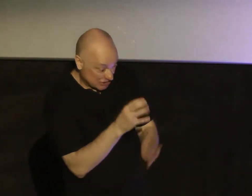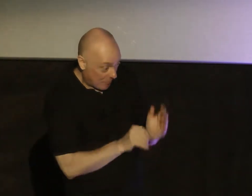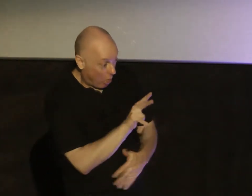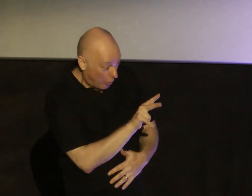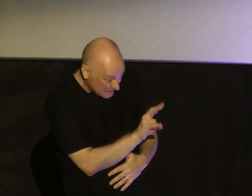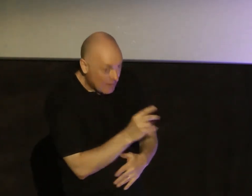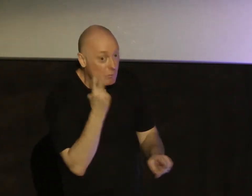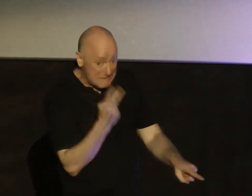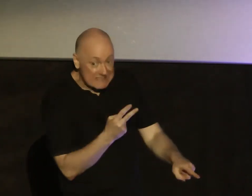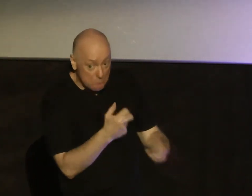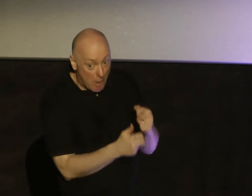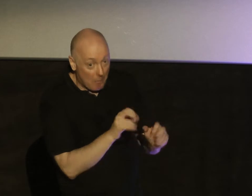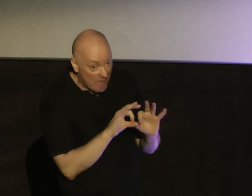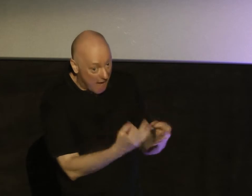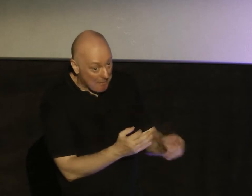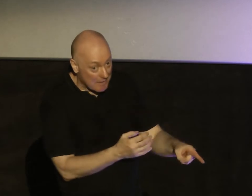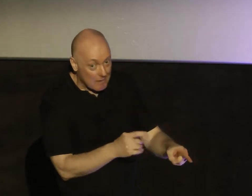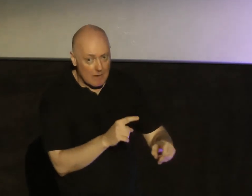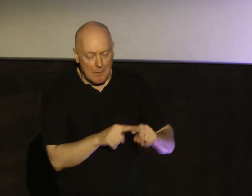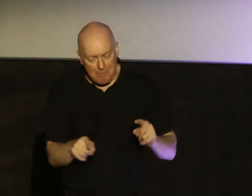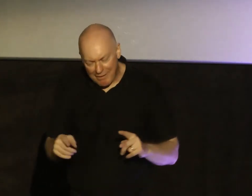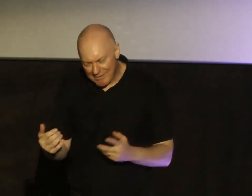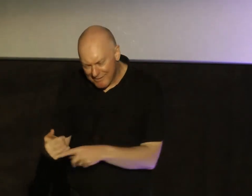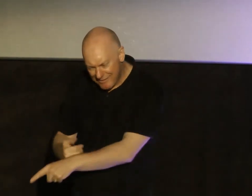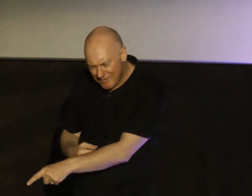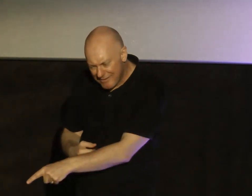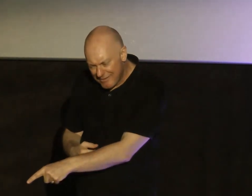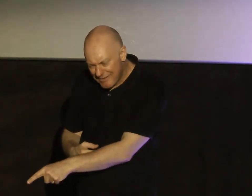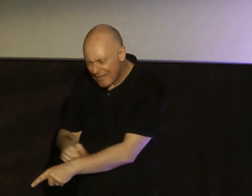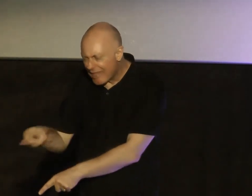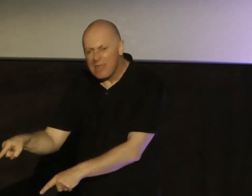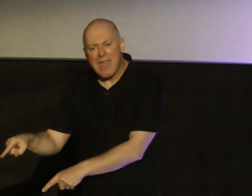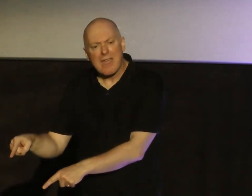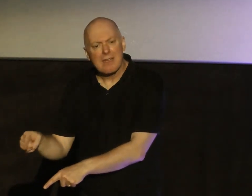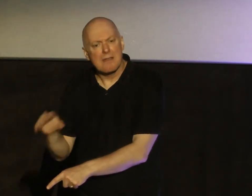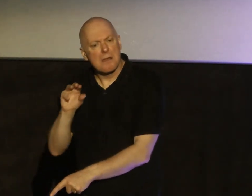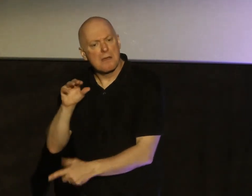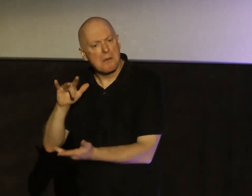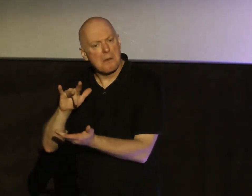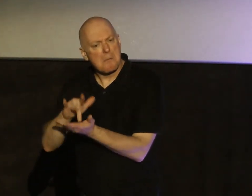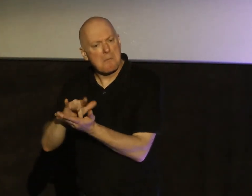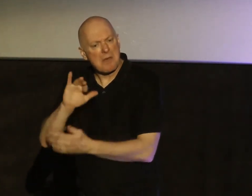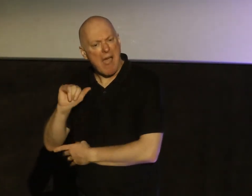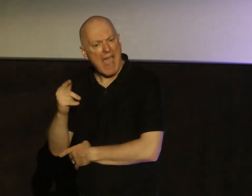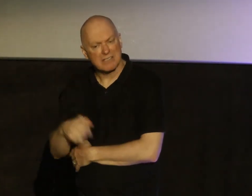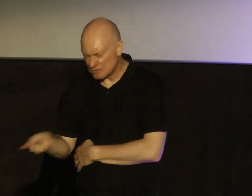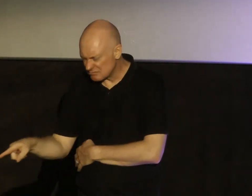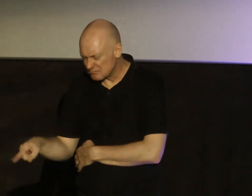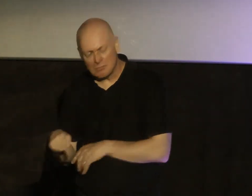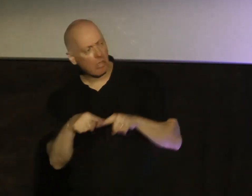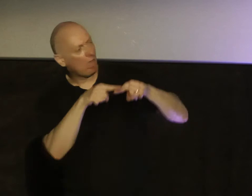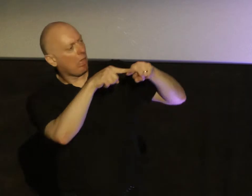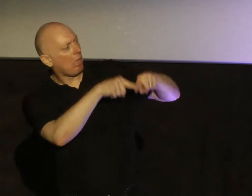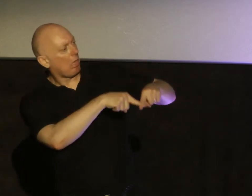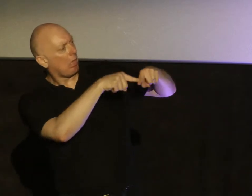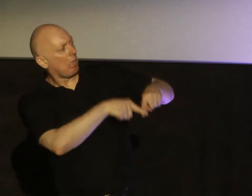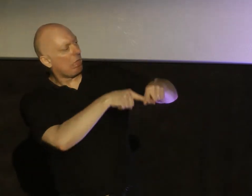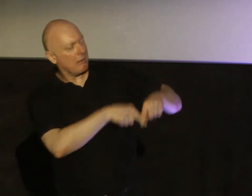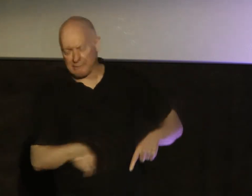that, there is a problem of passive dependence. It's a culture of passivity. It's a